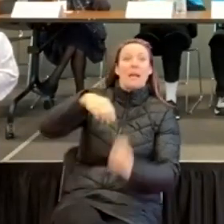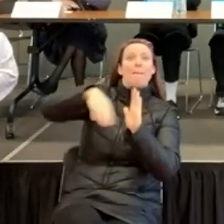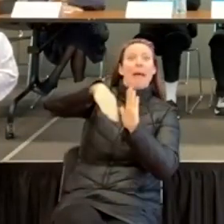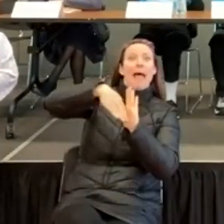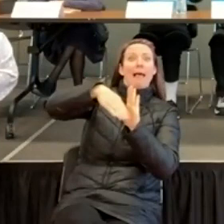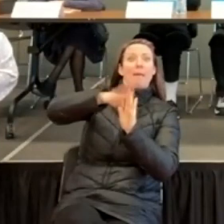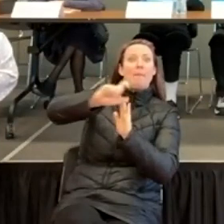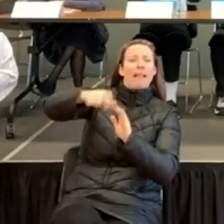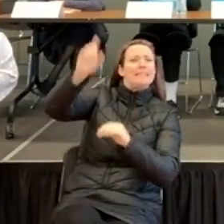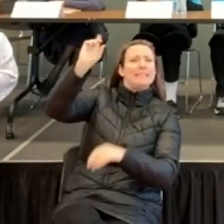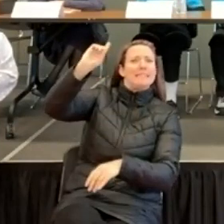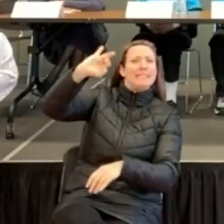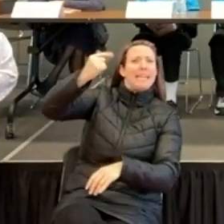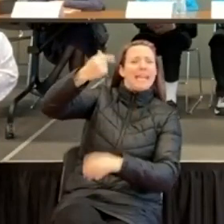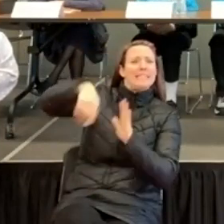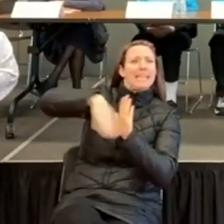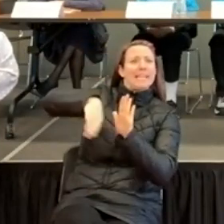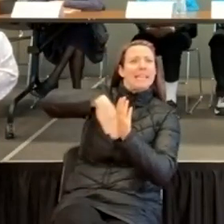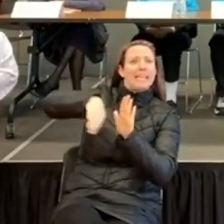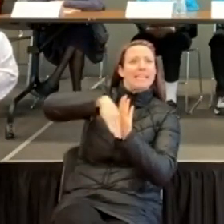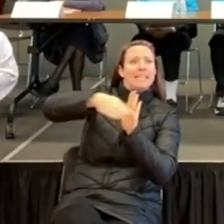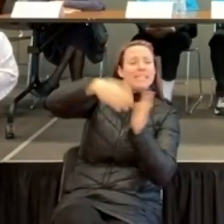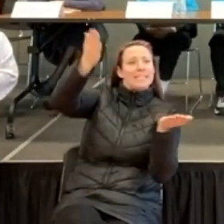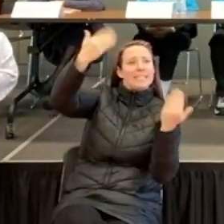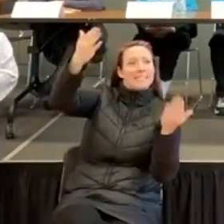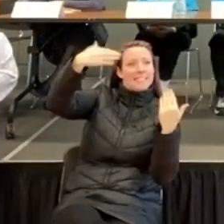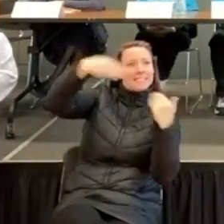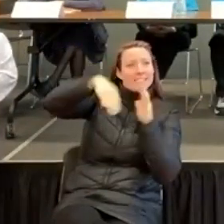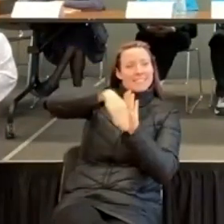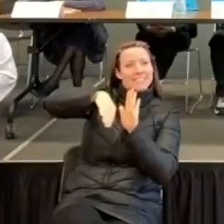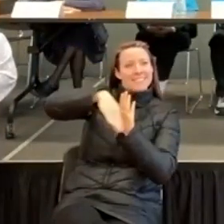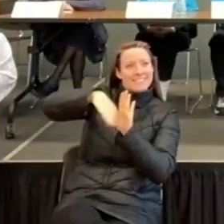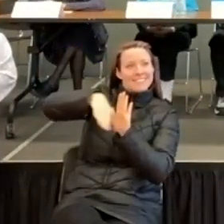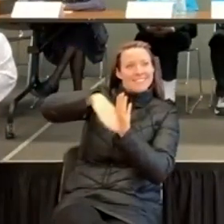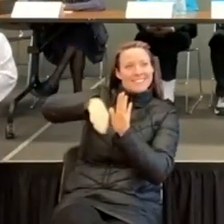Ding, ding, ding, ding, ding, ding, ding. Ding, ding, ding, ding, ding, ding, ding.